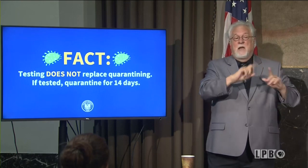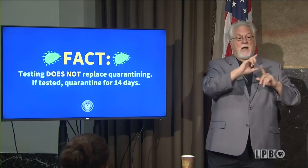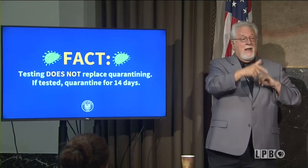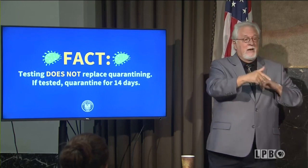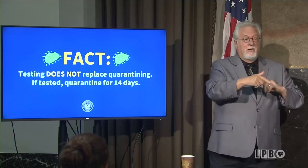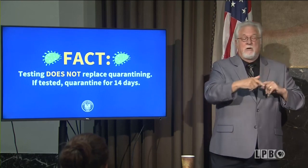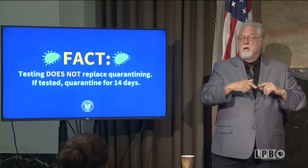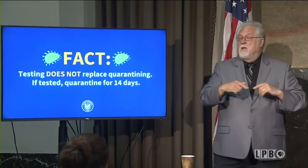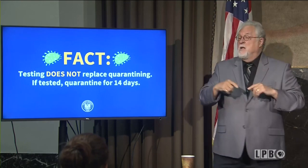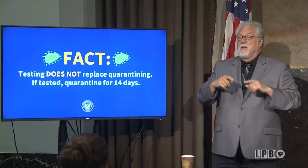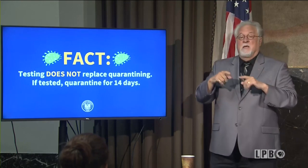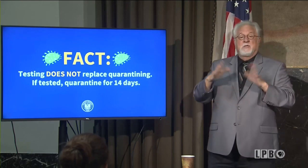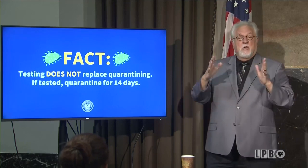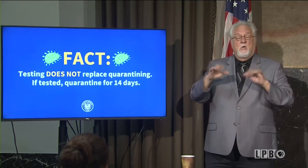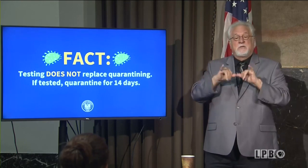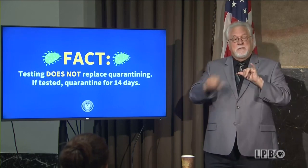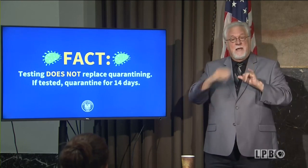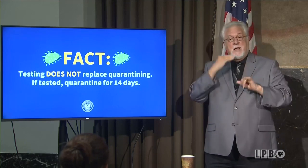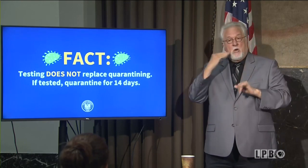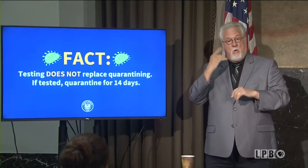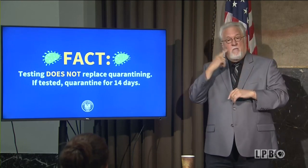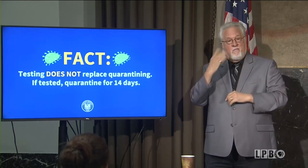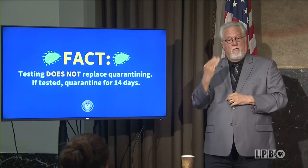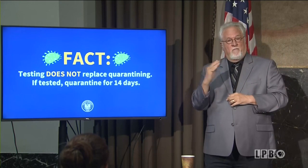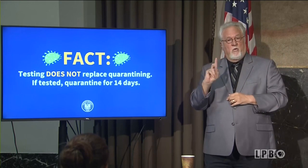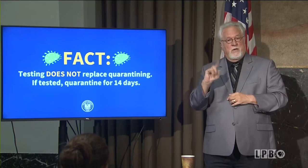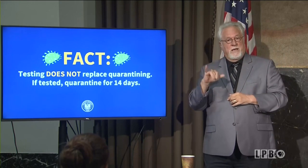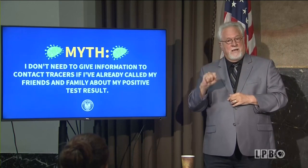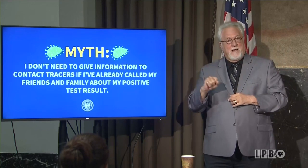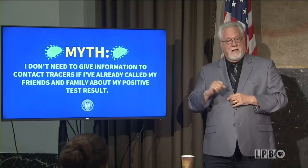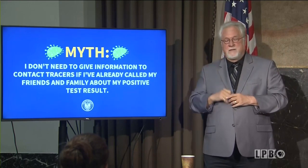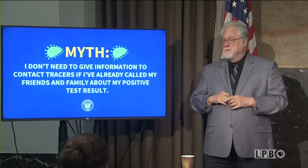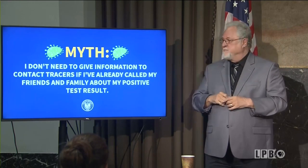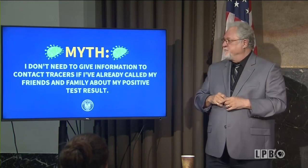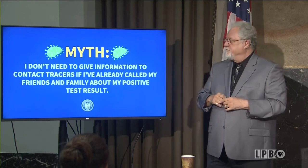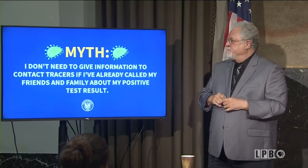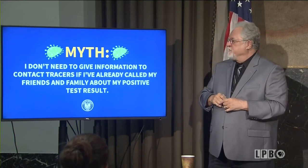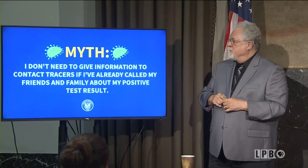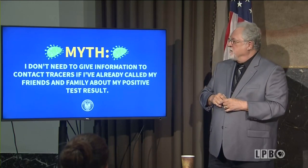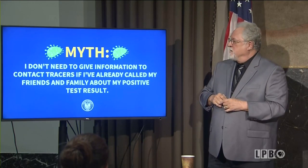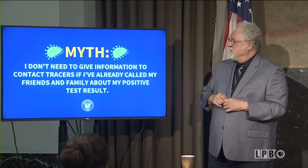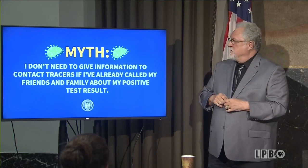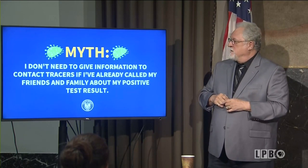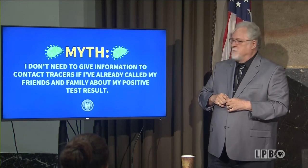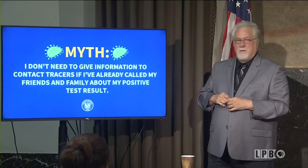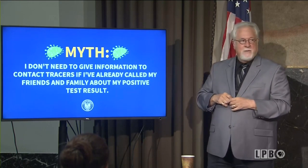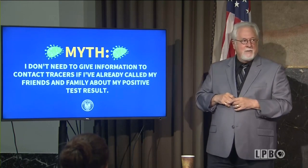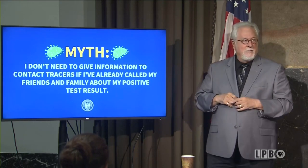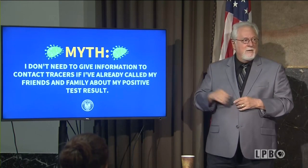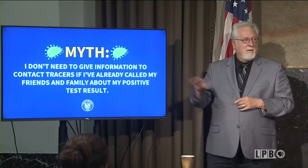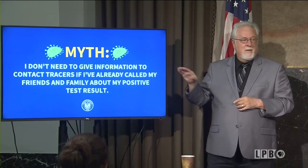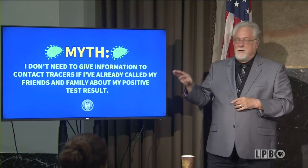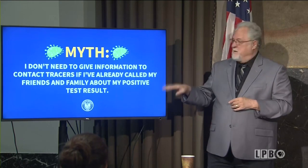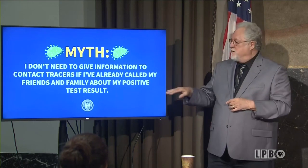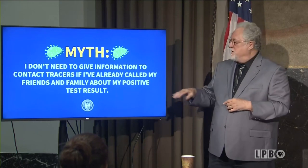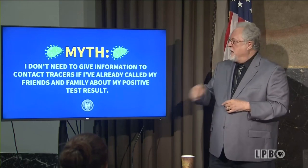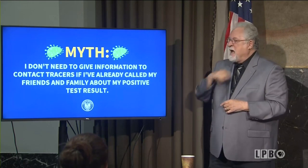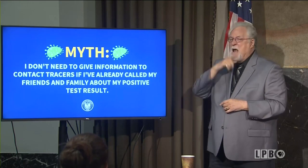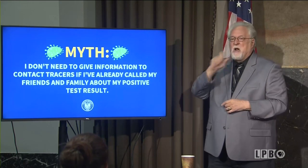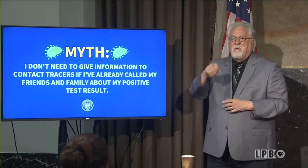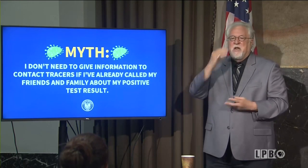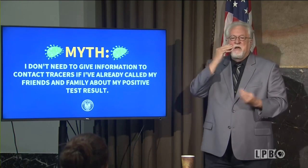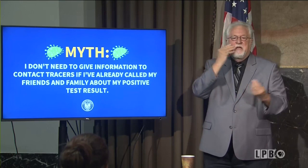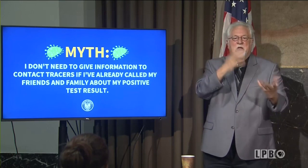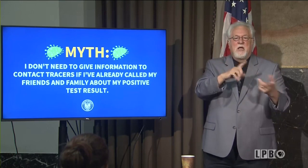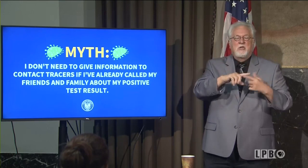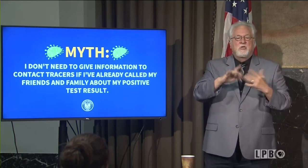exposed to a case, stay home for 14 days. Next fact. Yes, I don't need to give information to